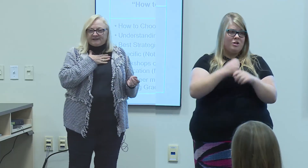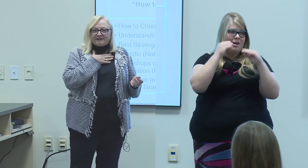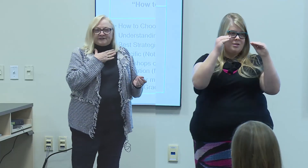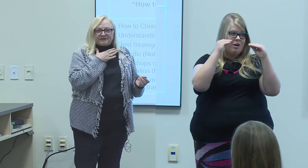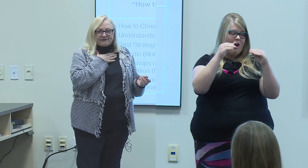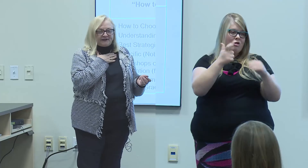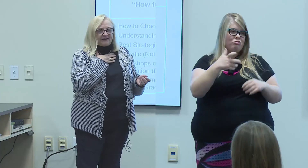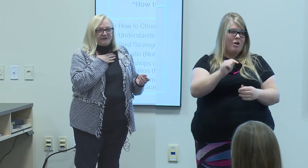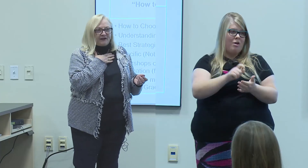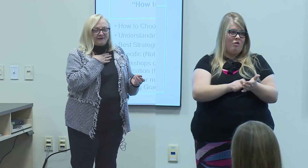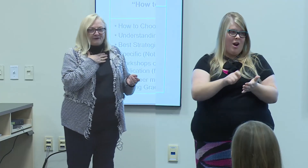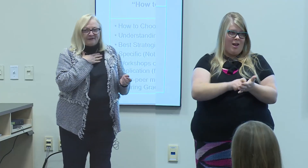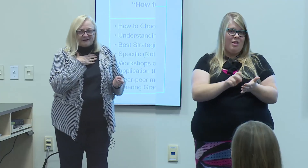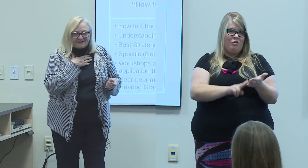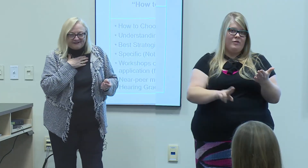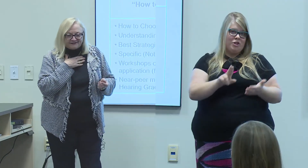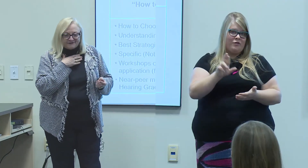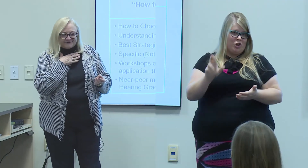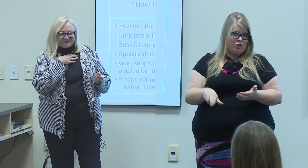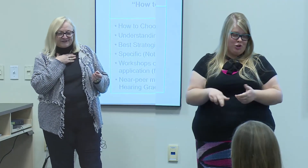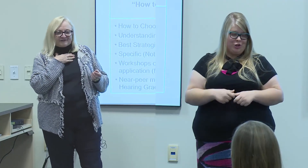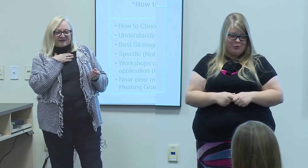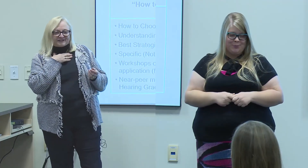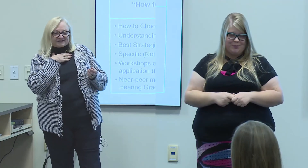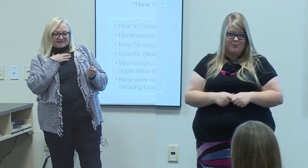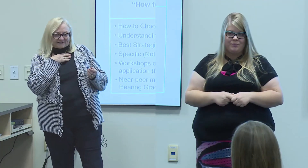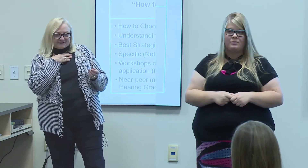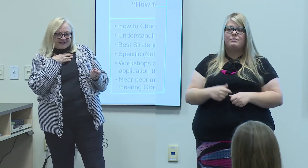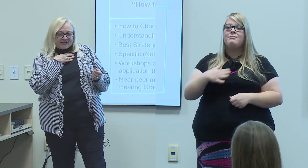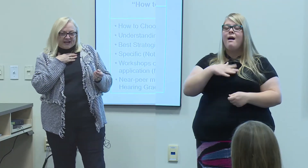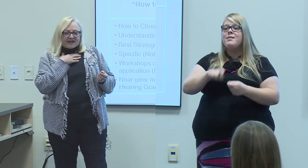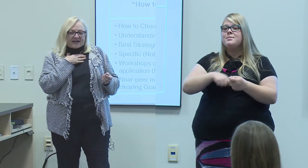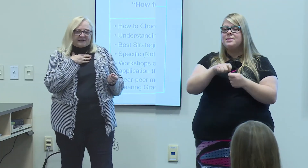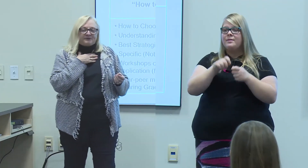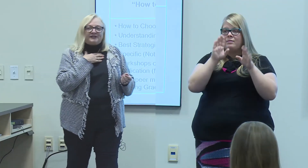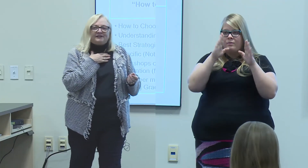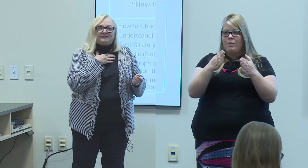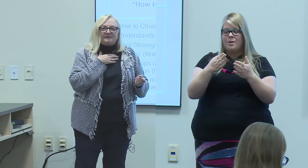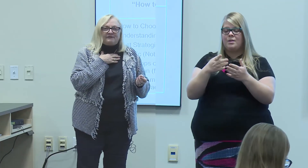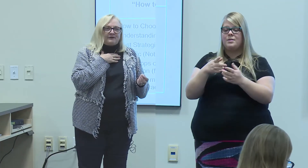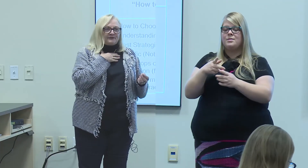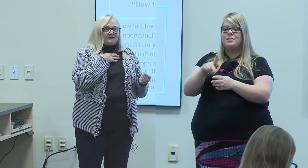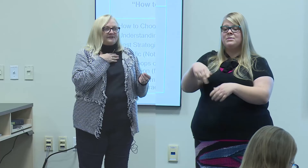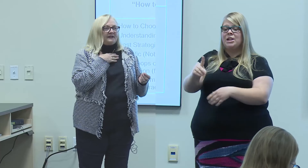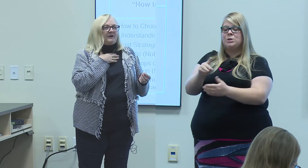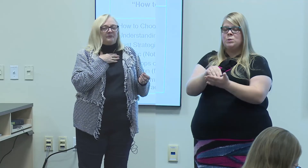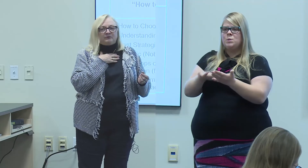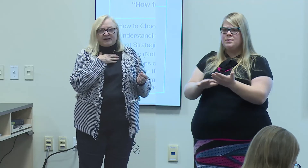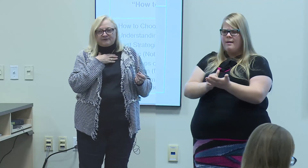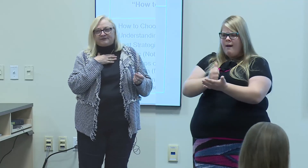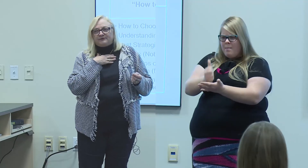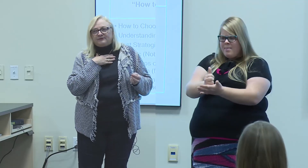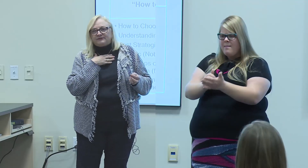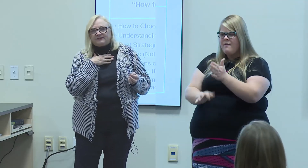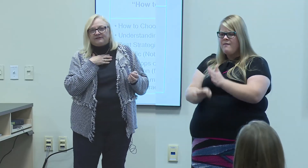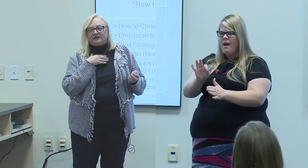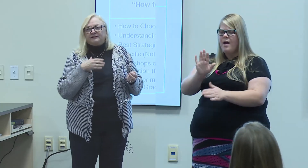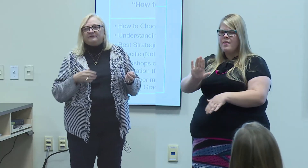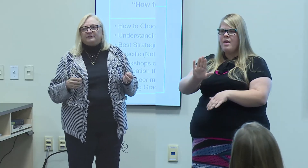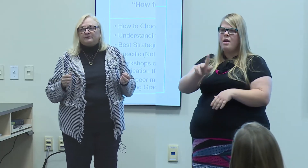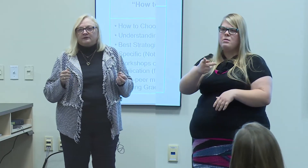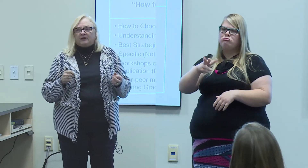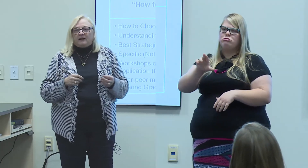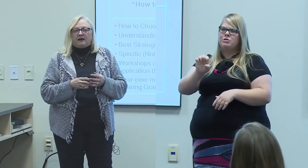For many years, I taught grant writing at the University of Rochester, and in particular, my focus was to help graduate students get